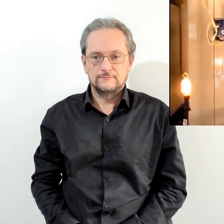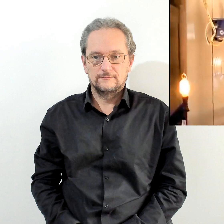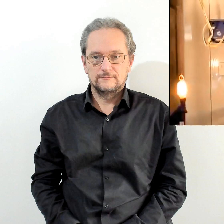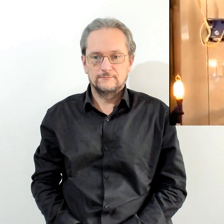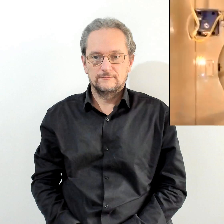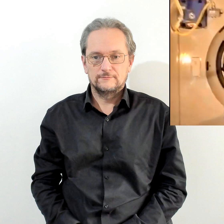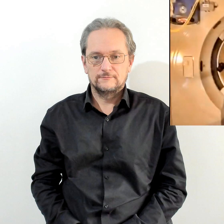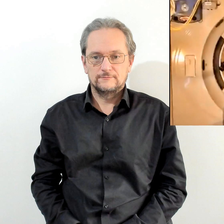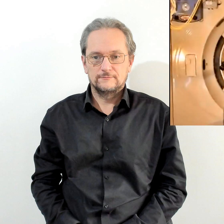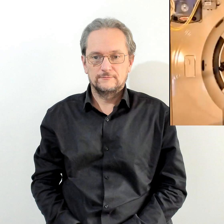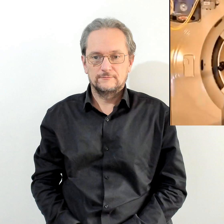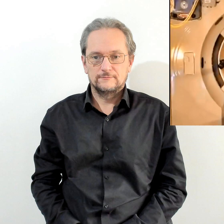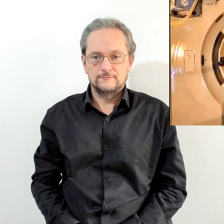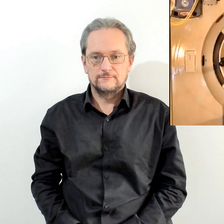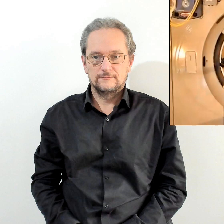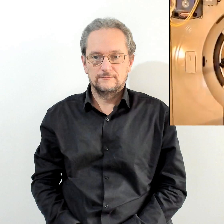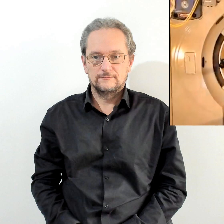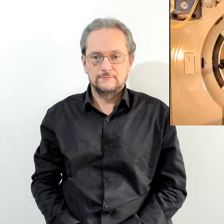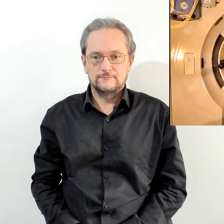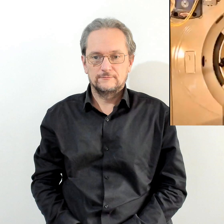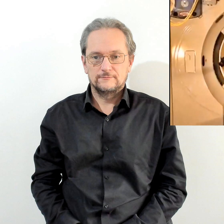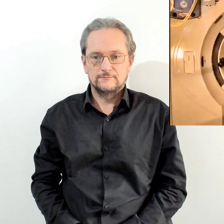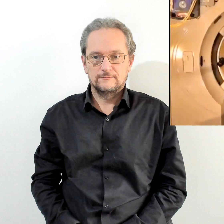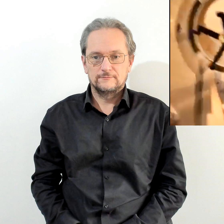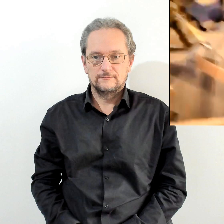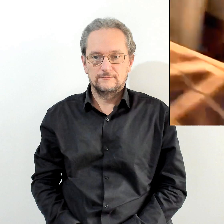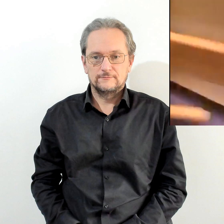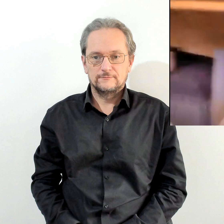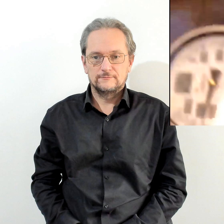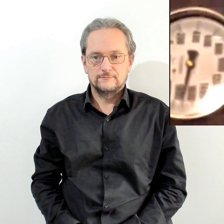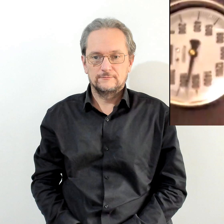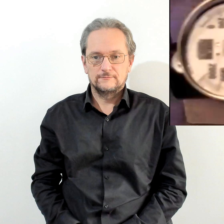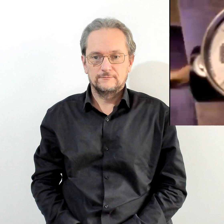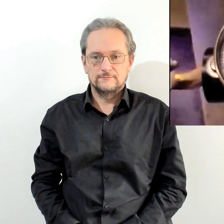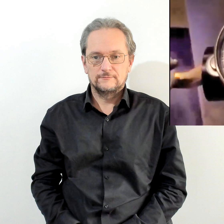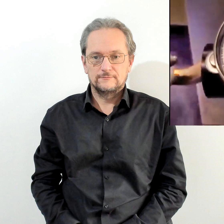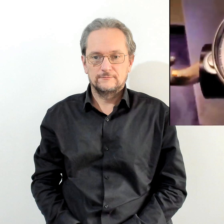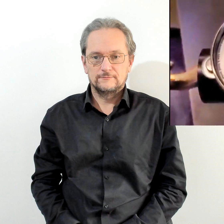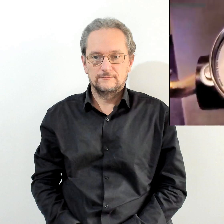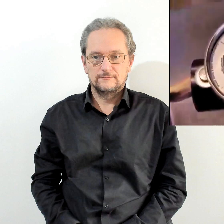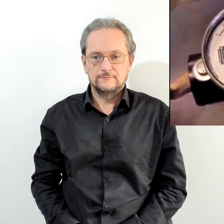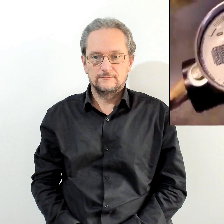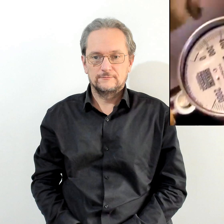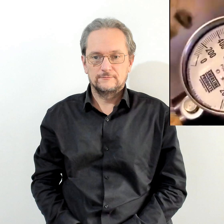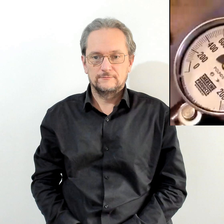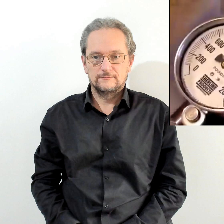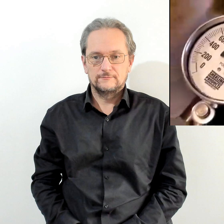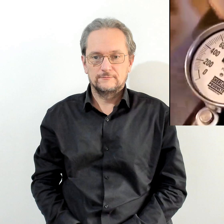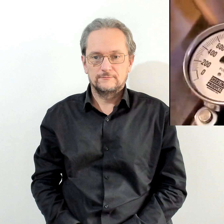Baby! There we go. Okay. What are we up now? No, look at this. 1,700 pounds. We are at 1,700, which is far